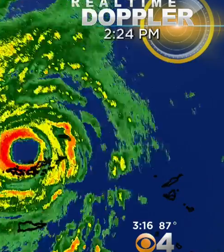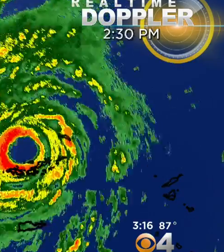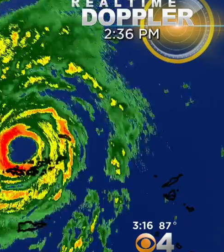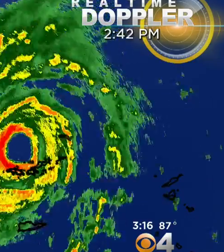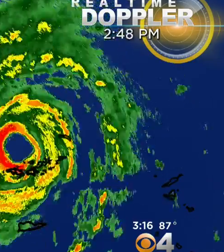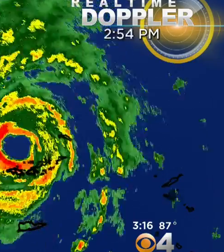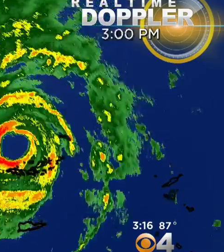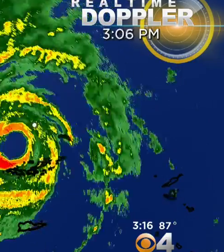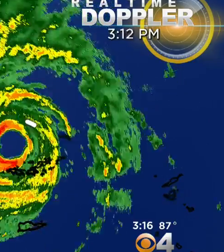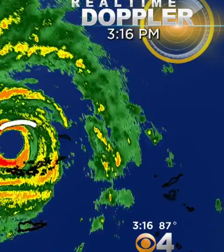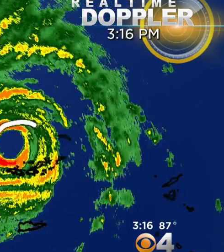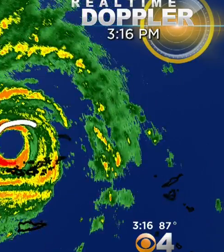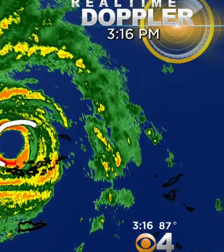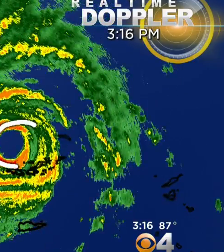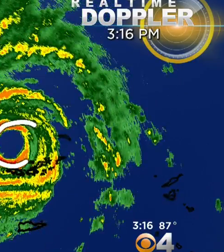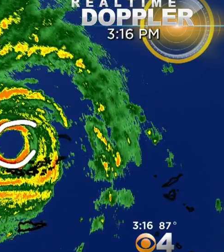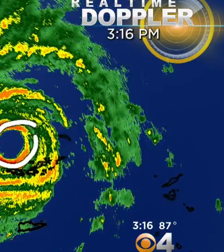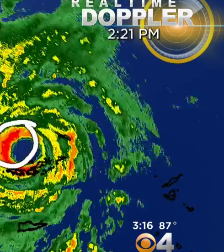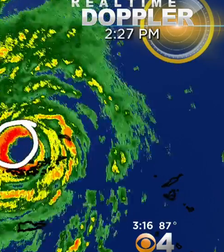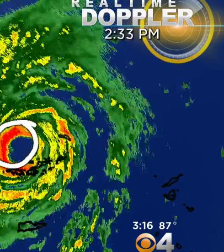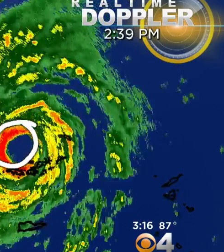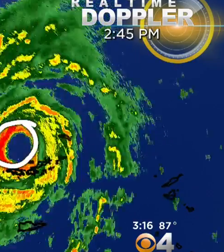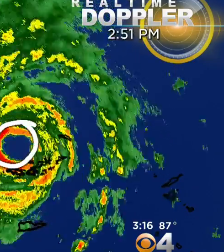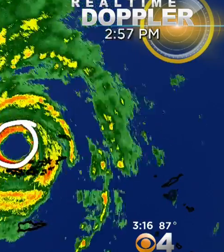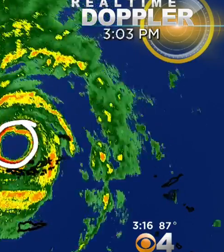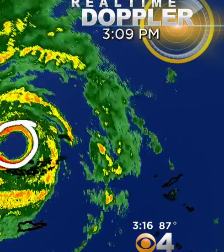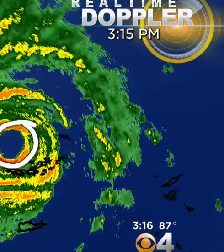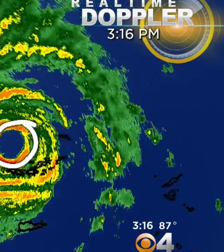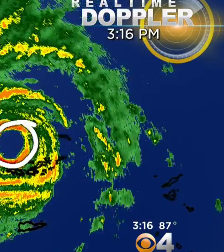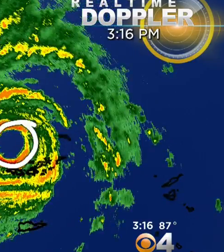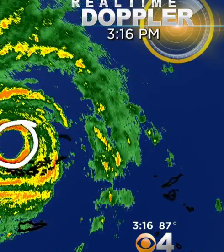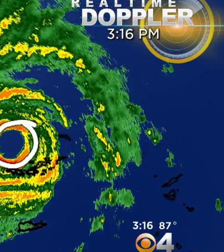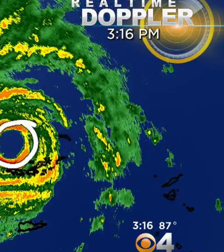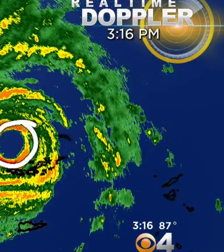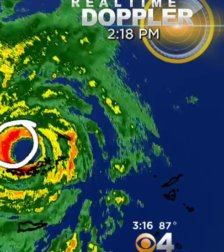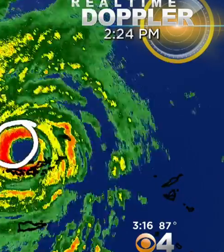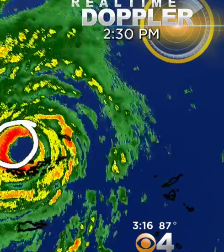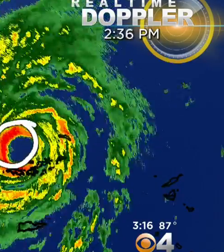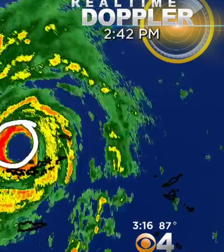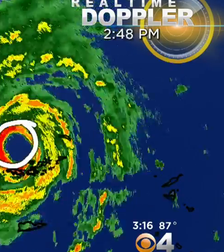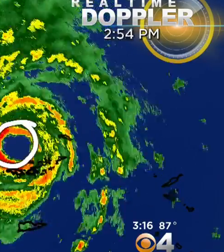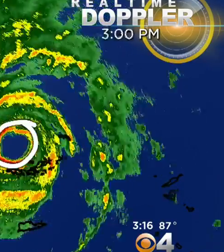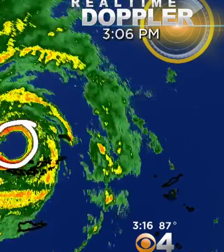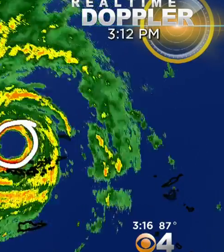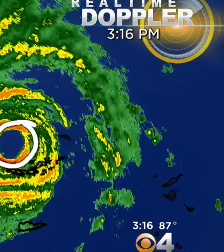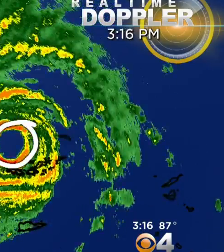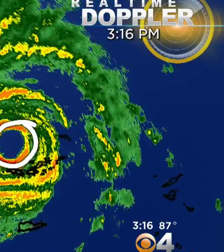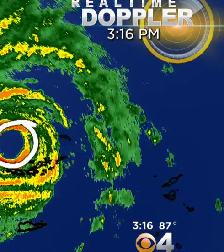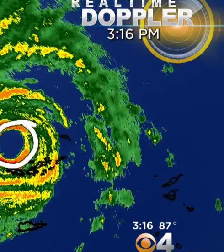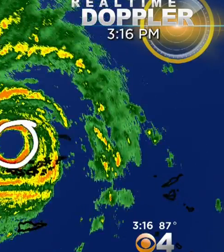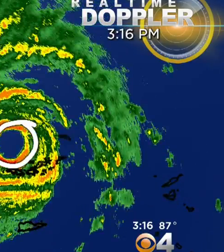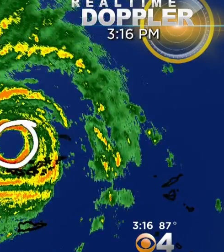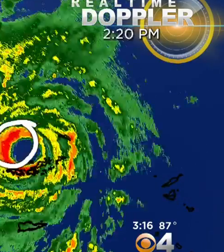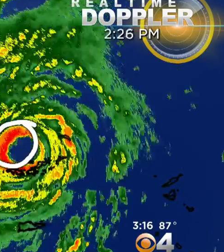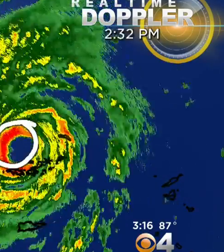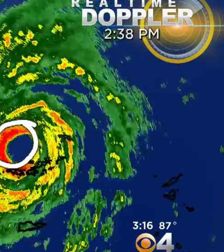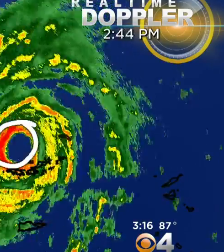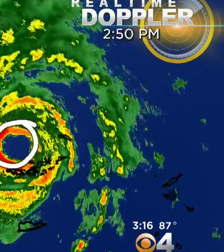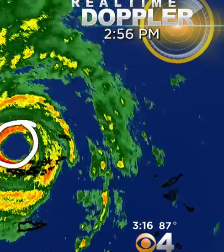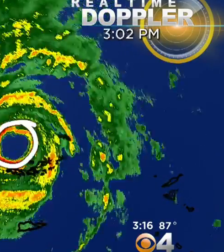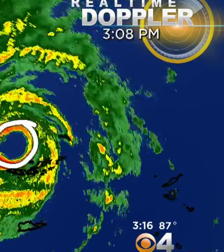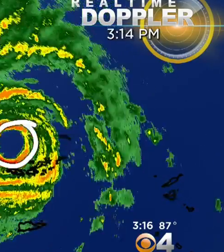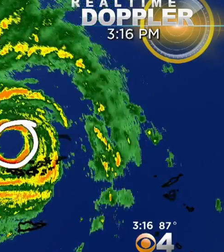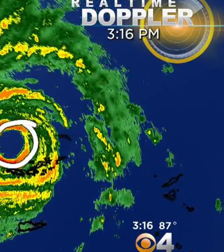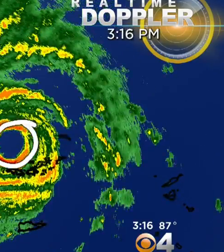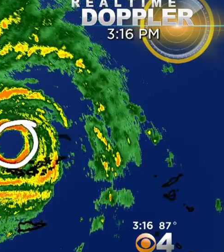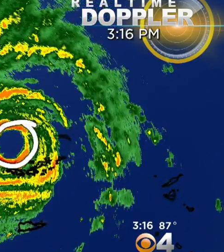75 miles an hour, but it's this red part right here. That is the business part of the hurricane. That is the part that you do not want to be